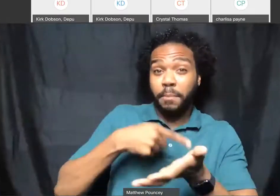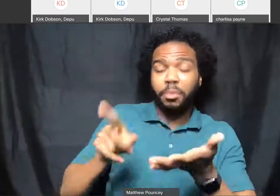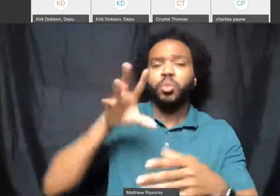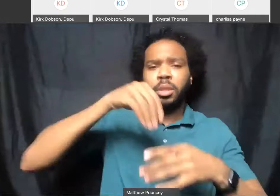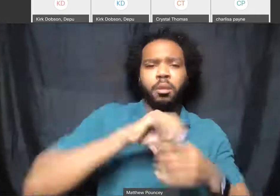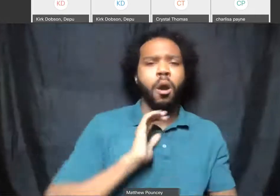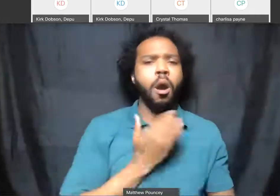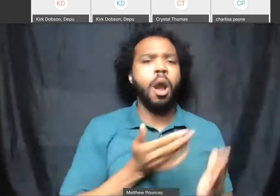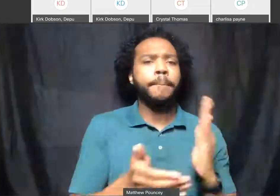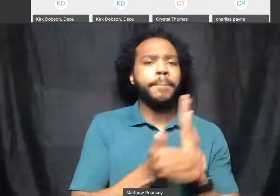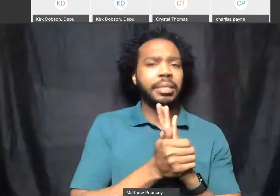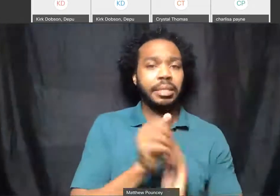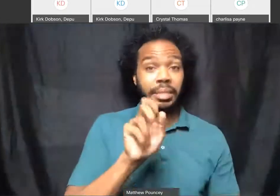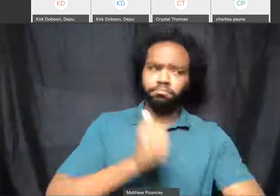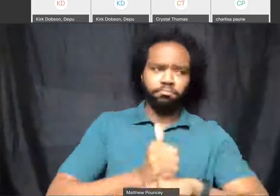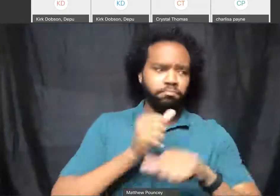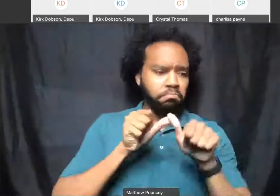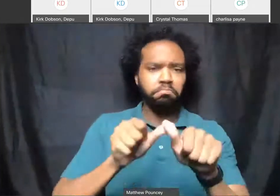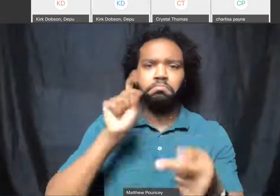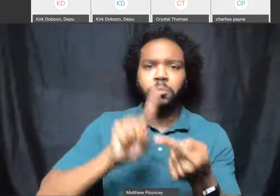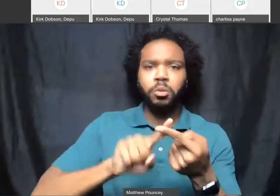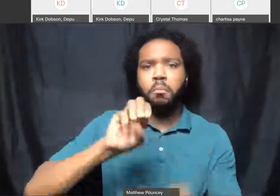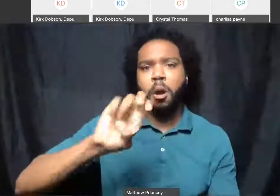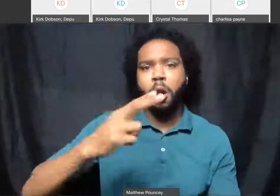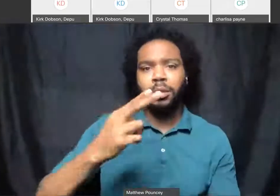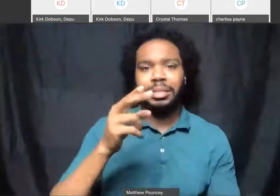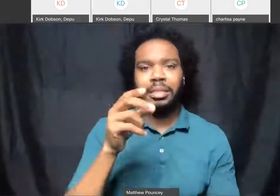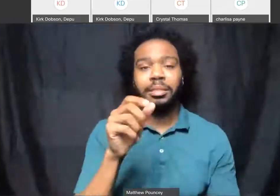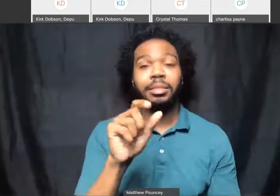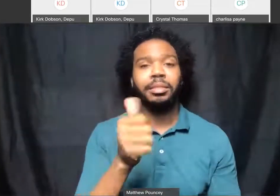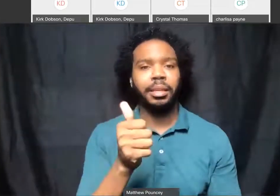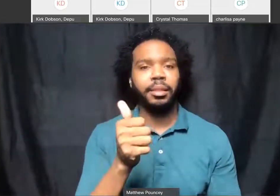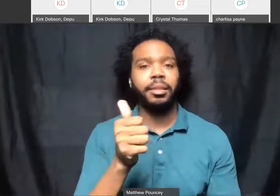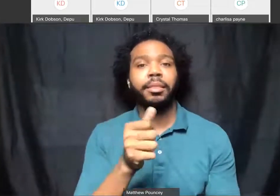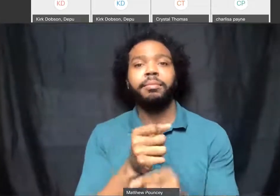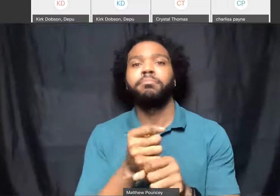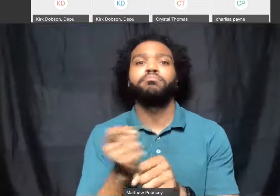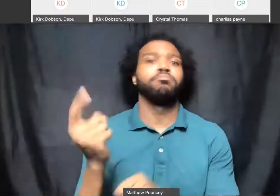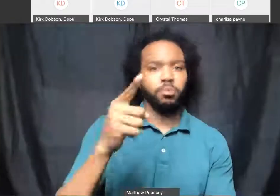place until March 10th, 2021. And so